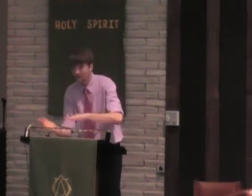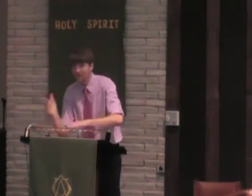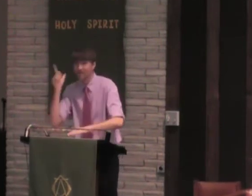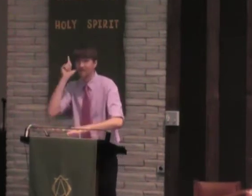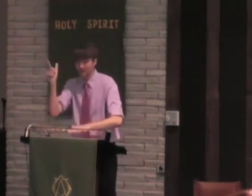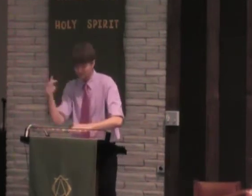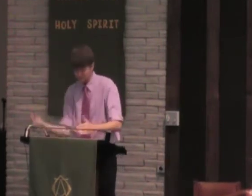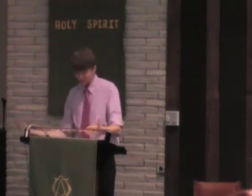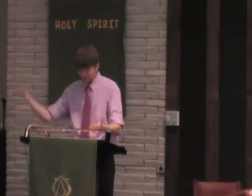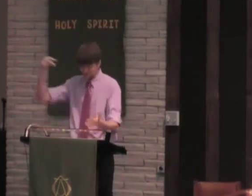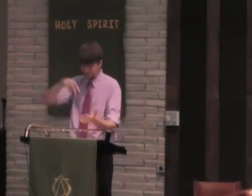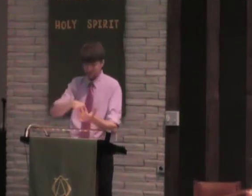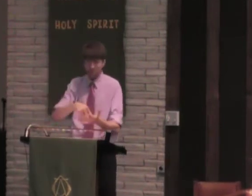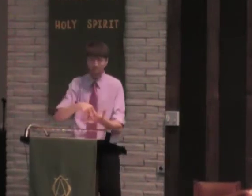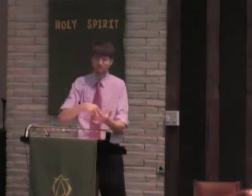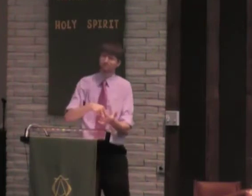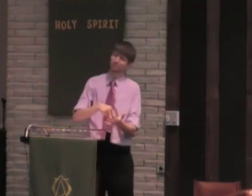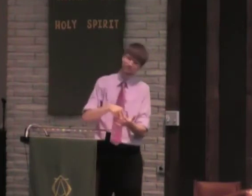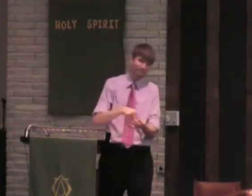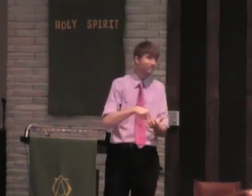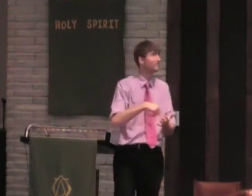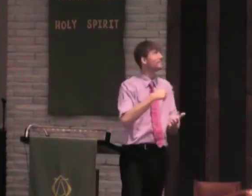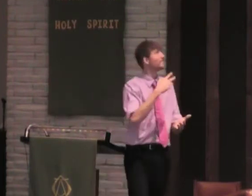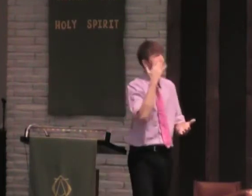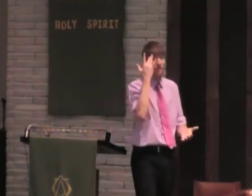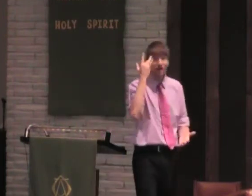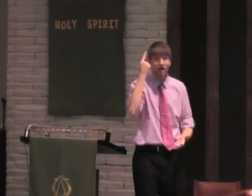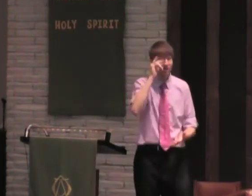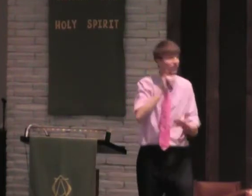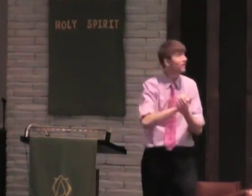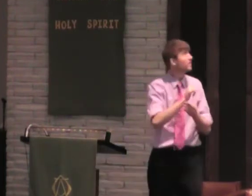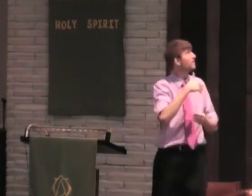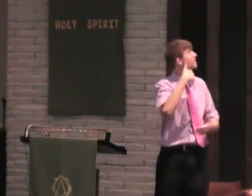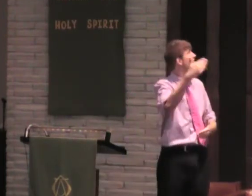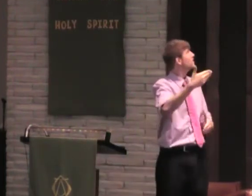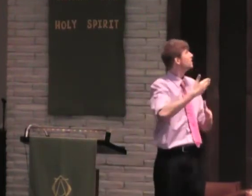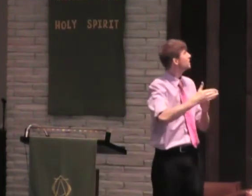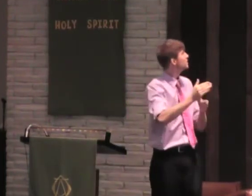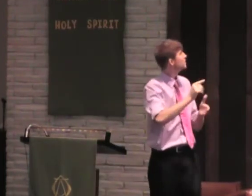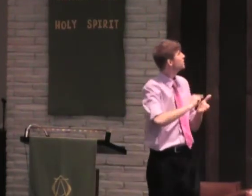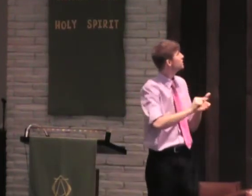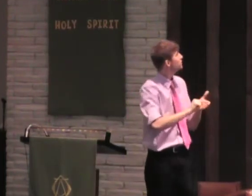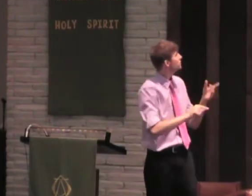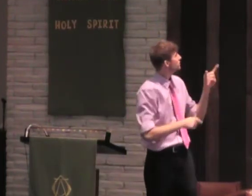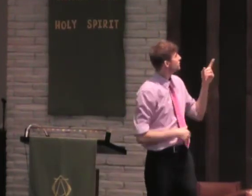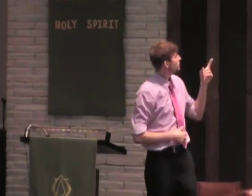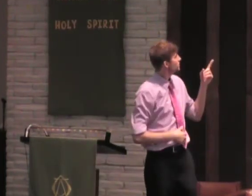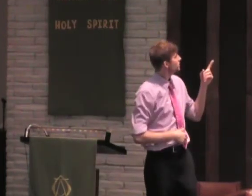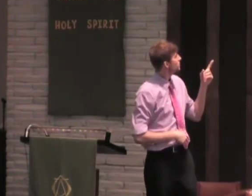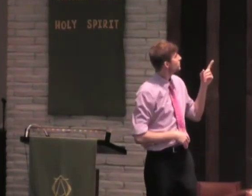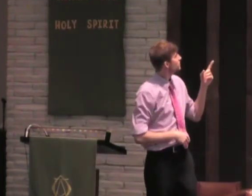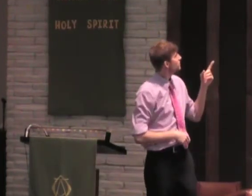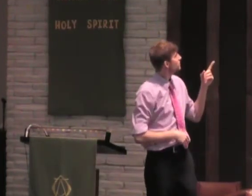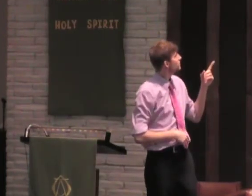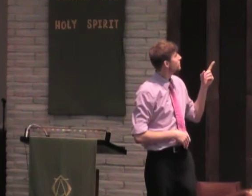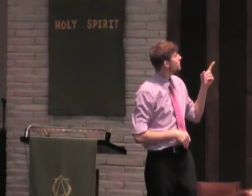that Isaac really died and later resurrected. And the reason I think this, because let's look at this next verse.